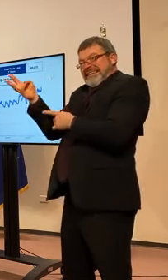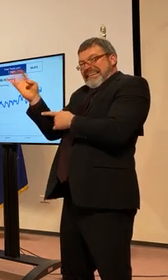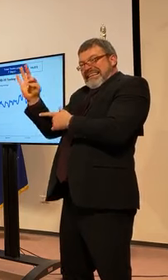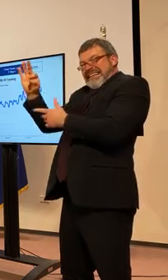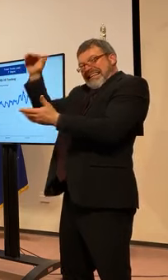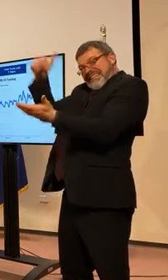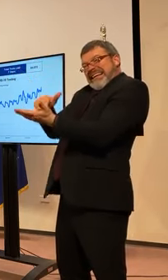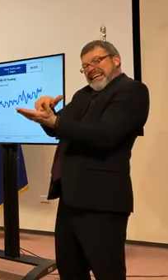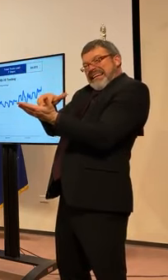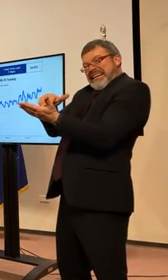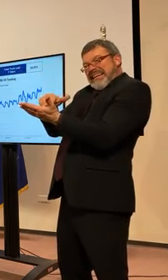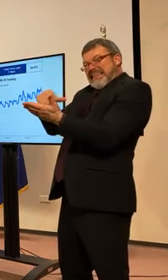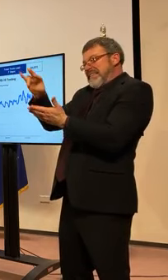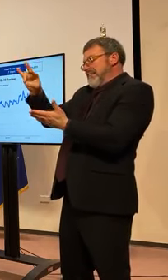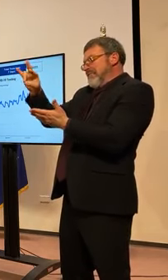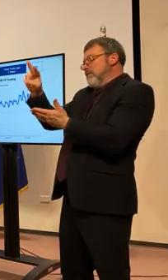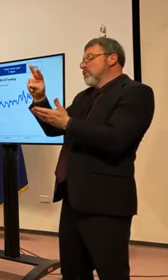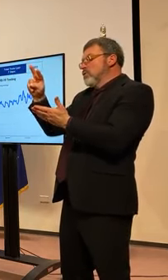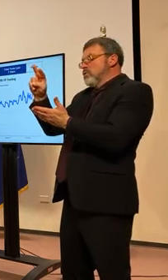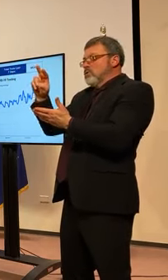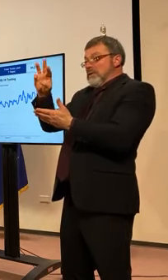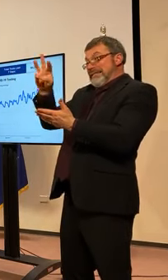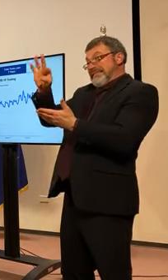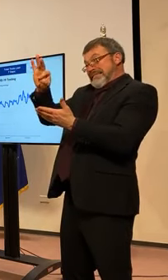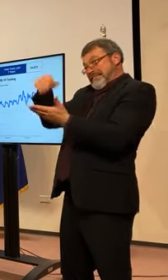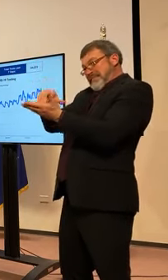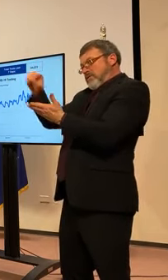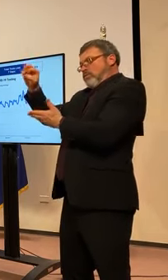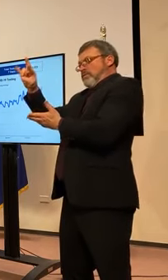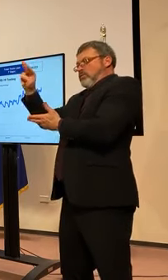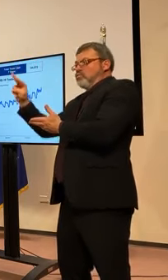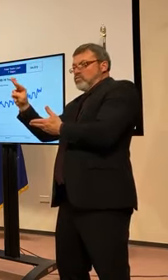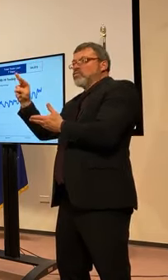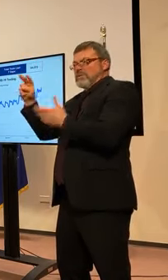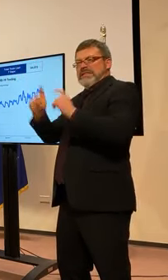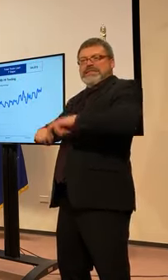69,072 tests were performed for a daily average of